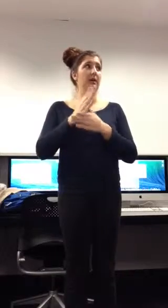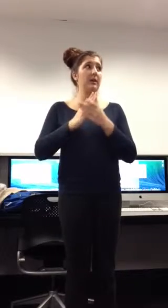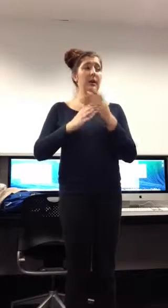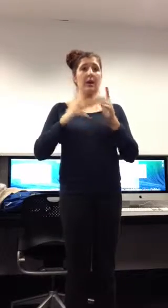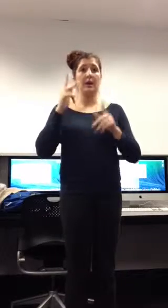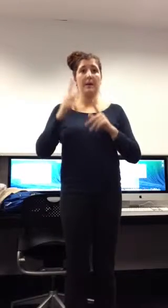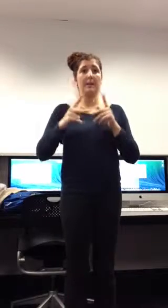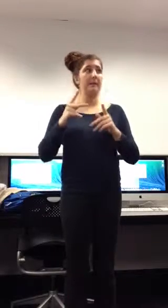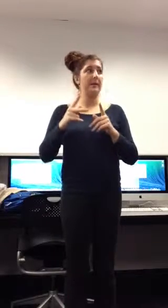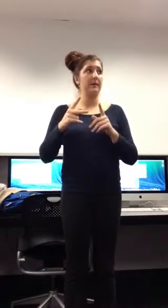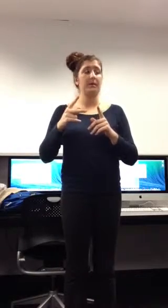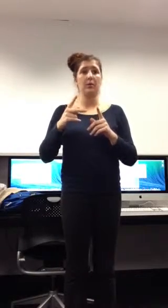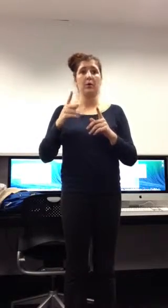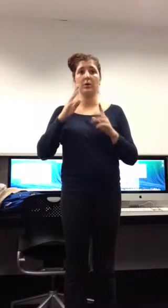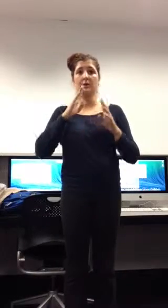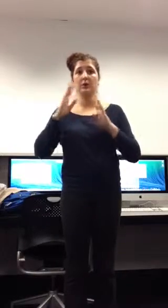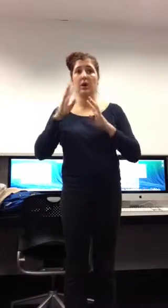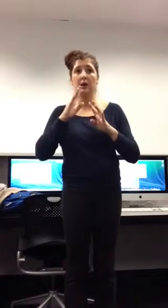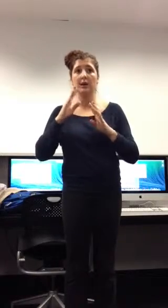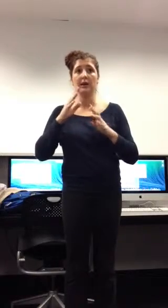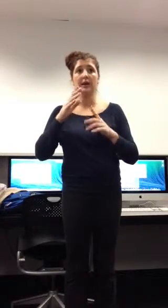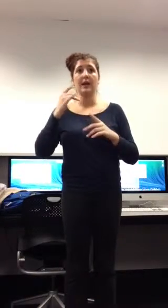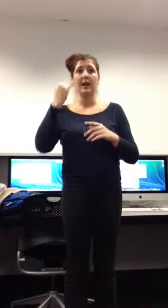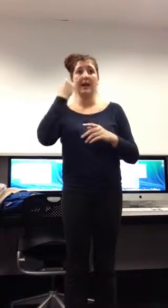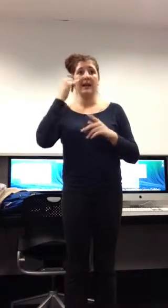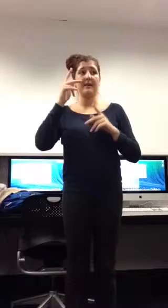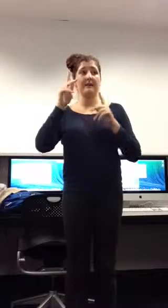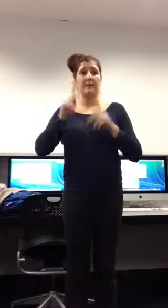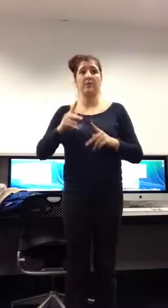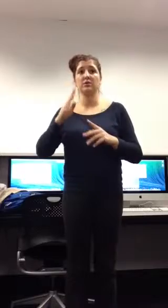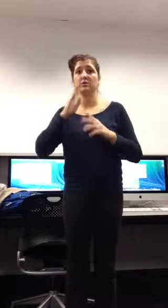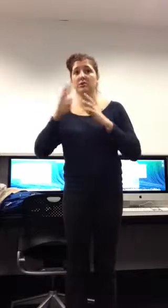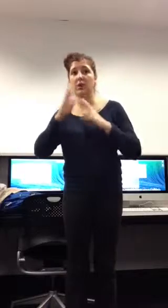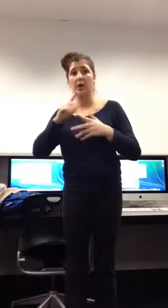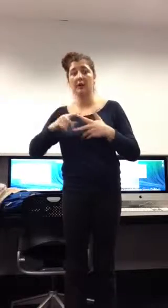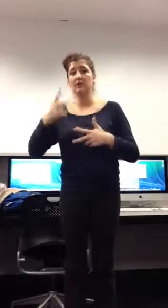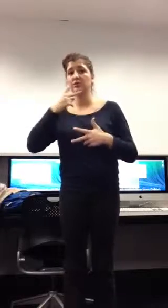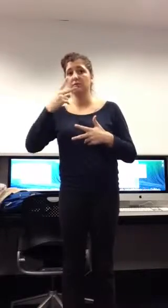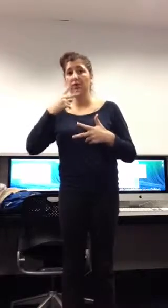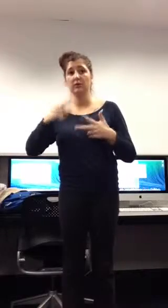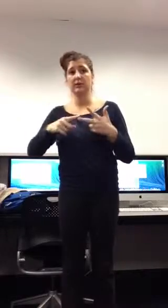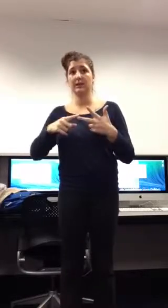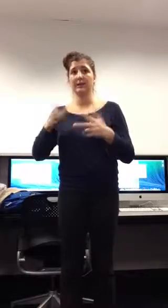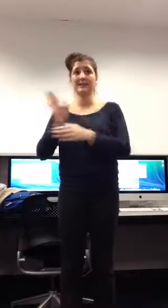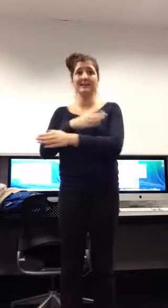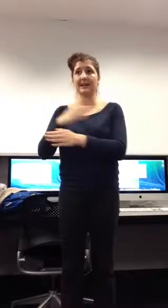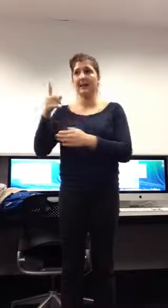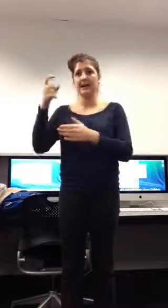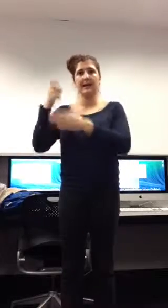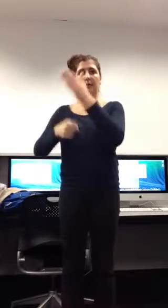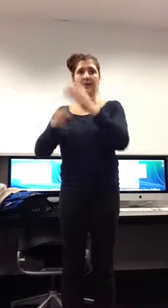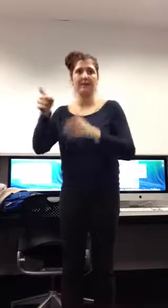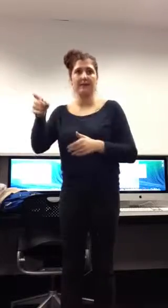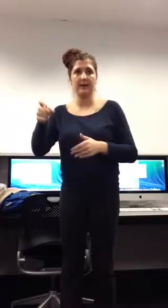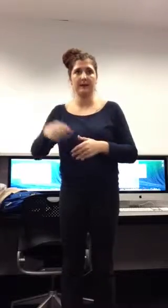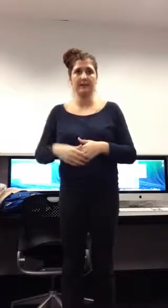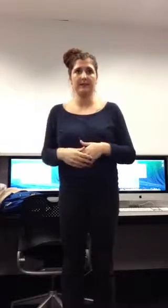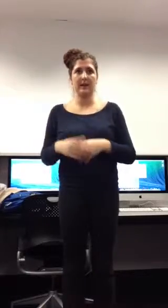or smoking would receive fines. An example of how bad it did get